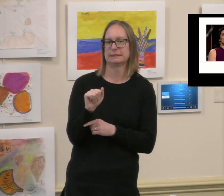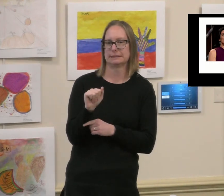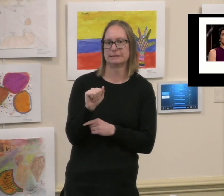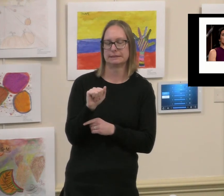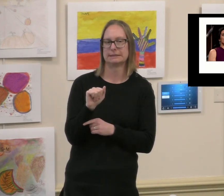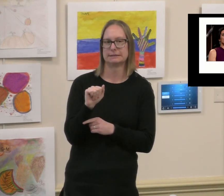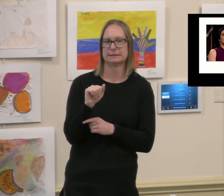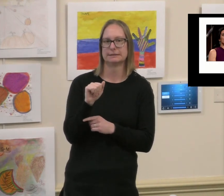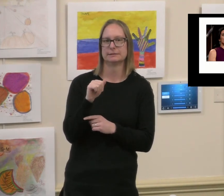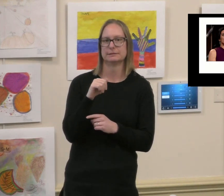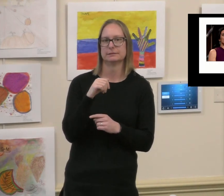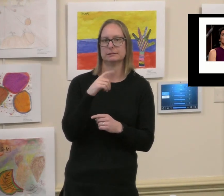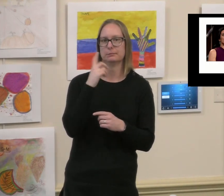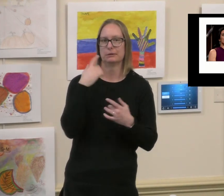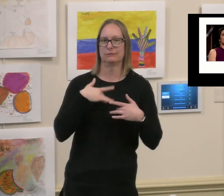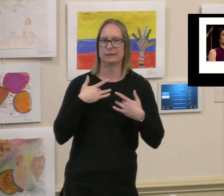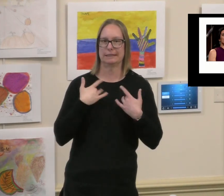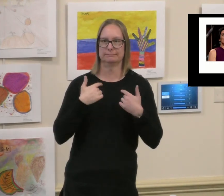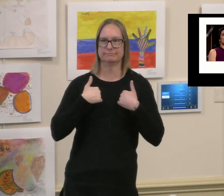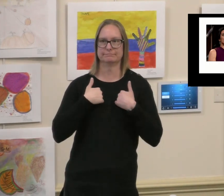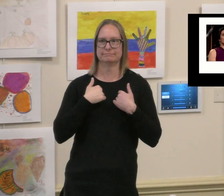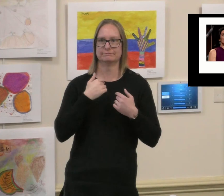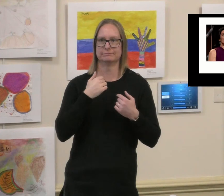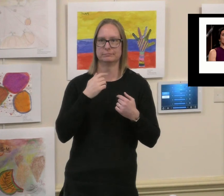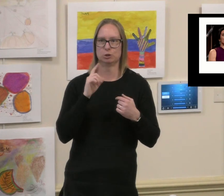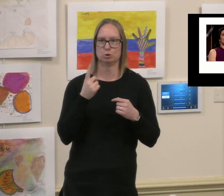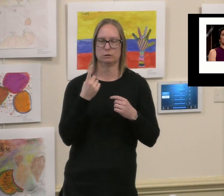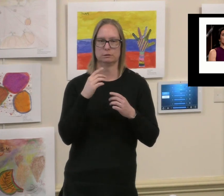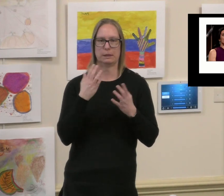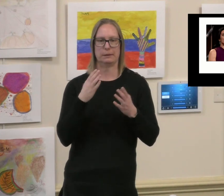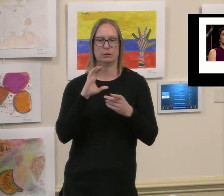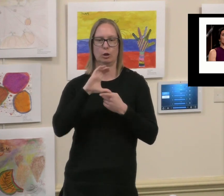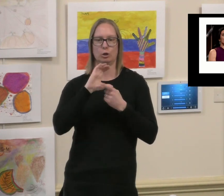We're also not crazy about the word disability,